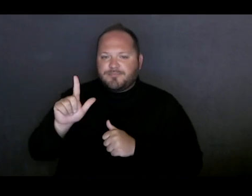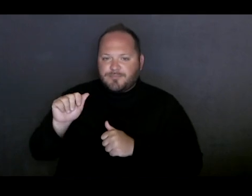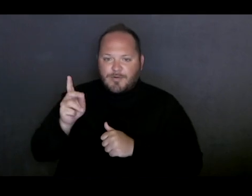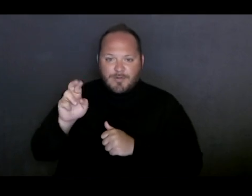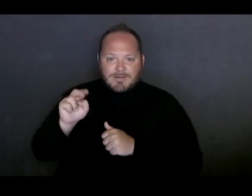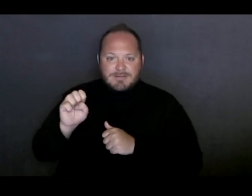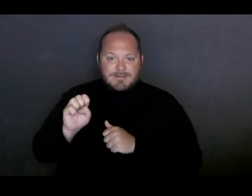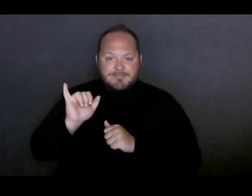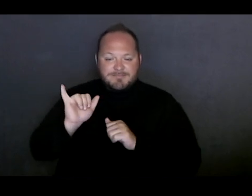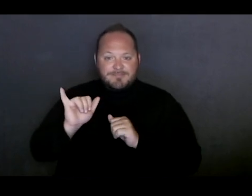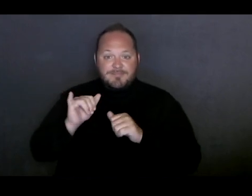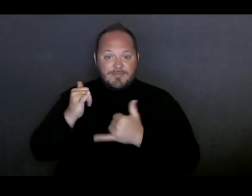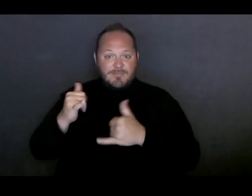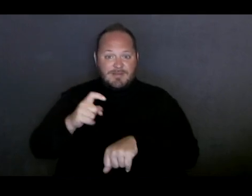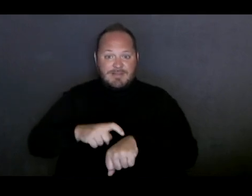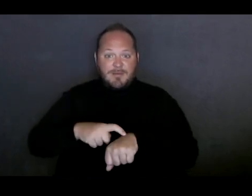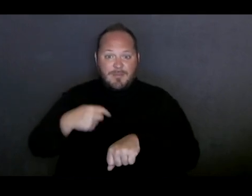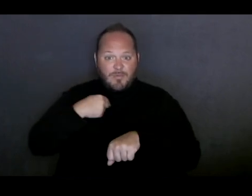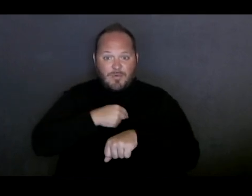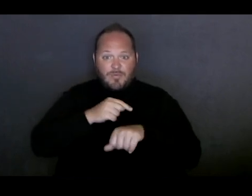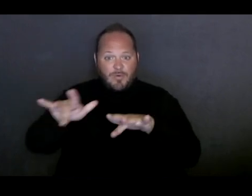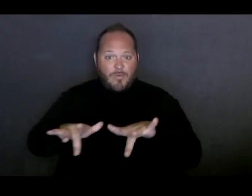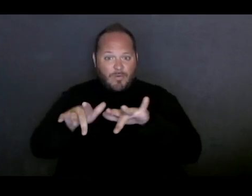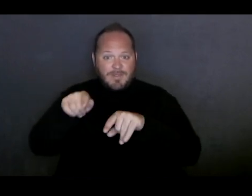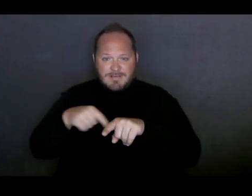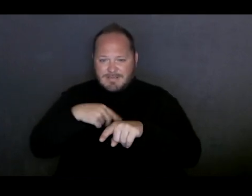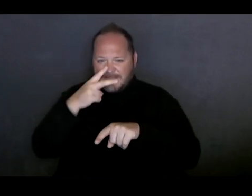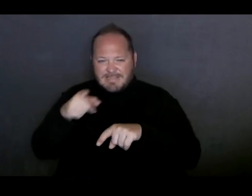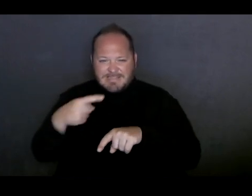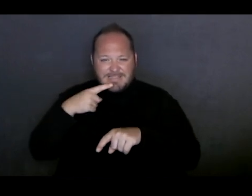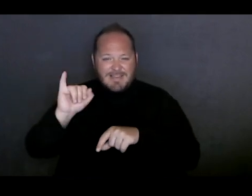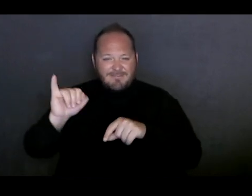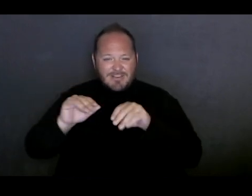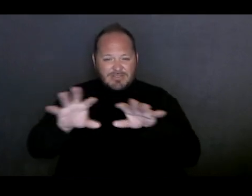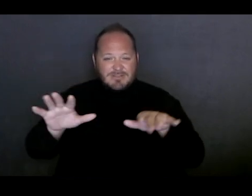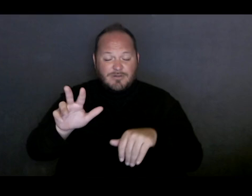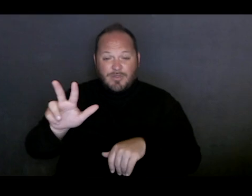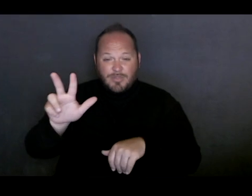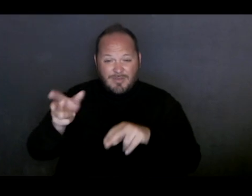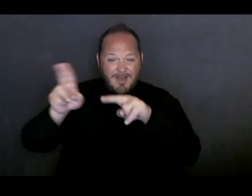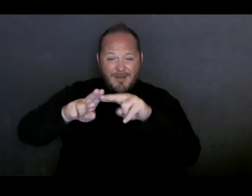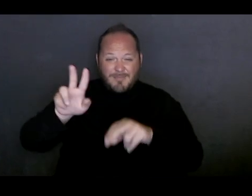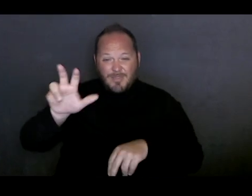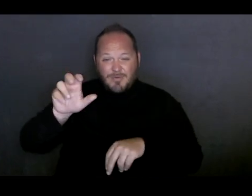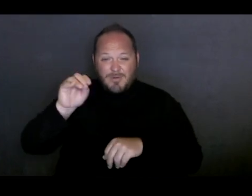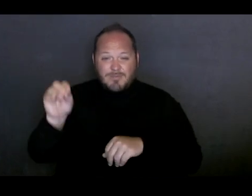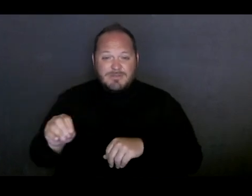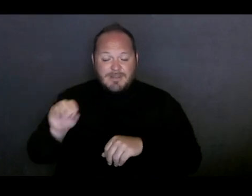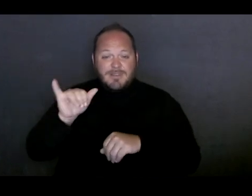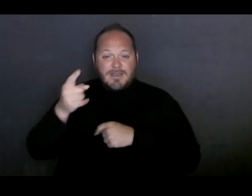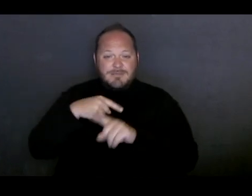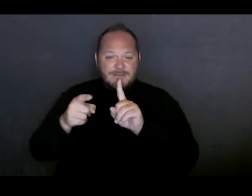up 300%. And that's coming out of the CDC, the Centers for Disease Control and Prevention, and